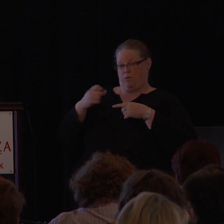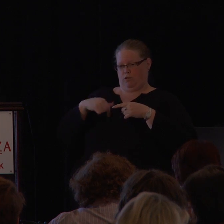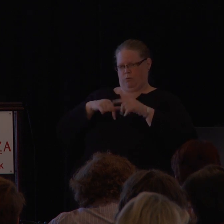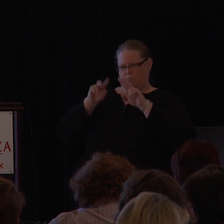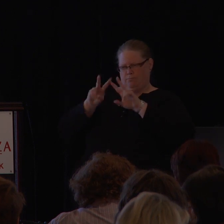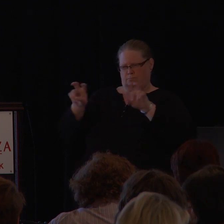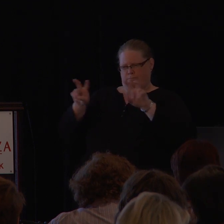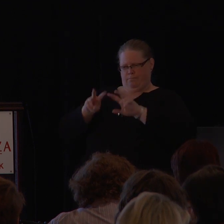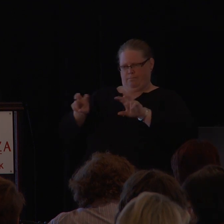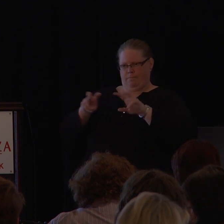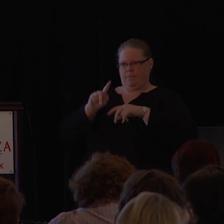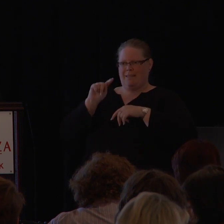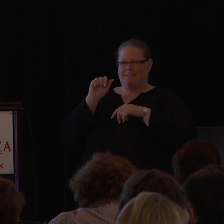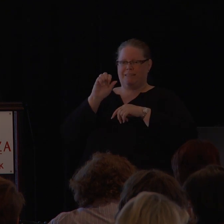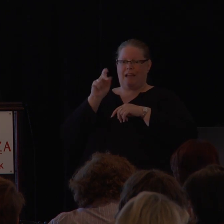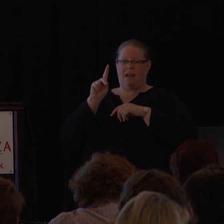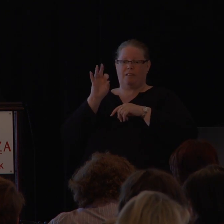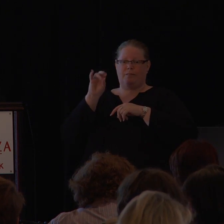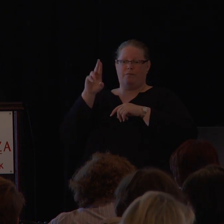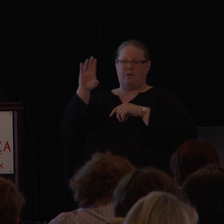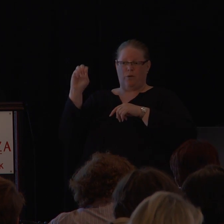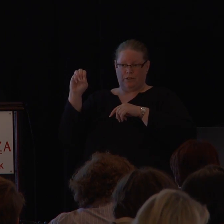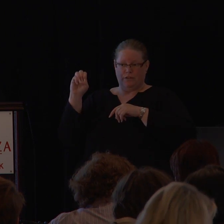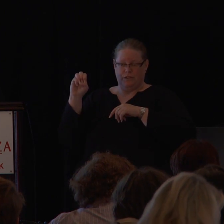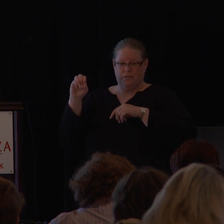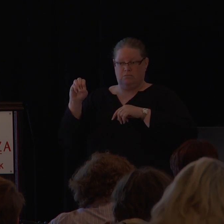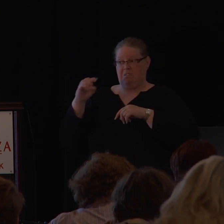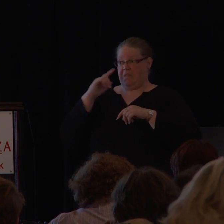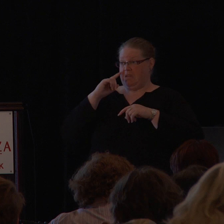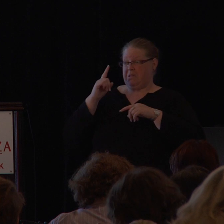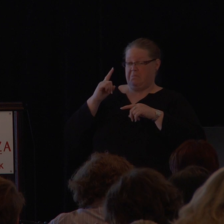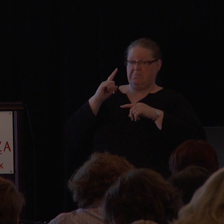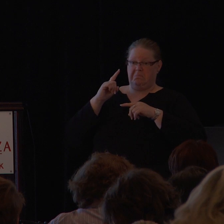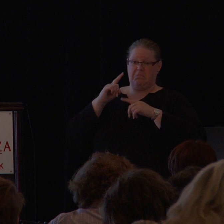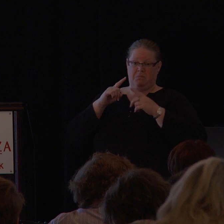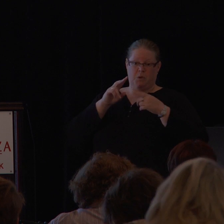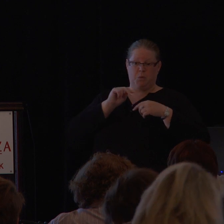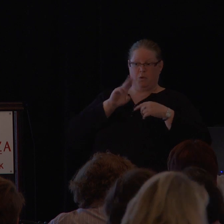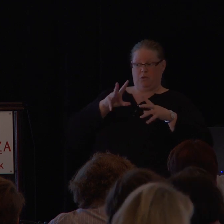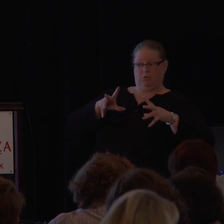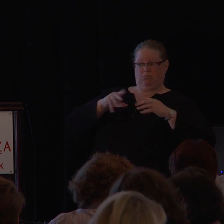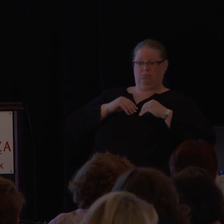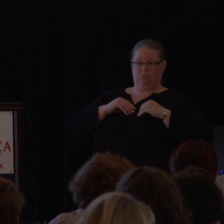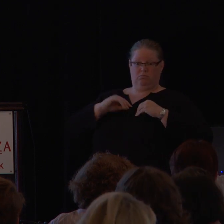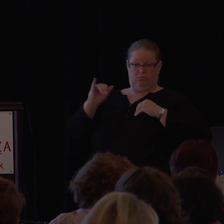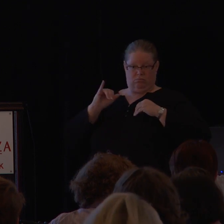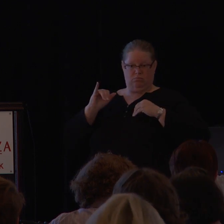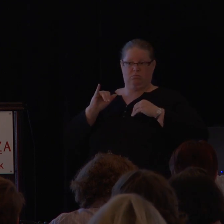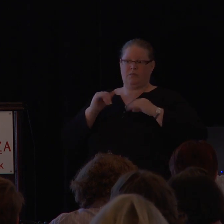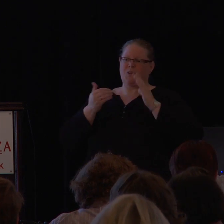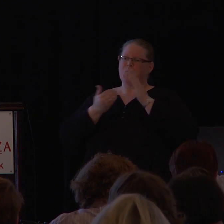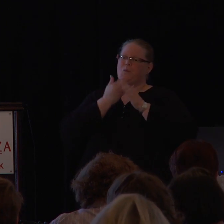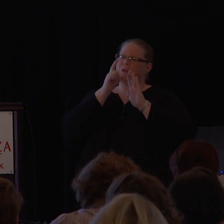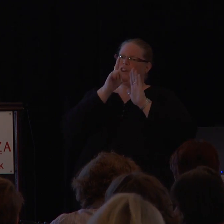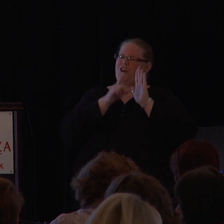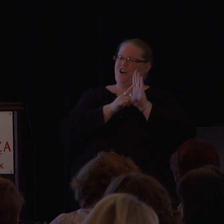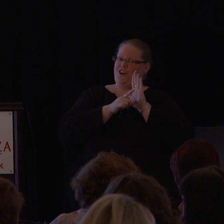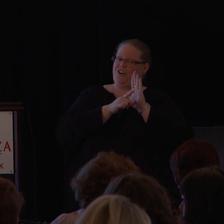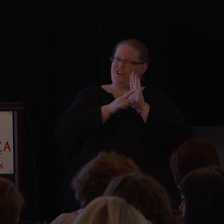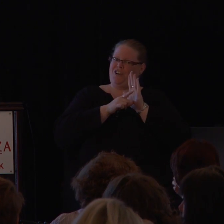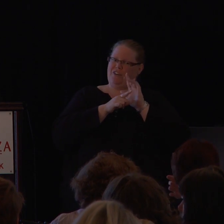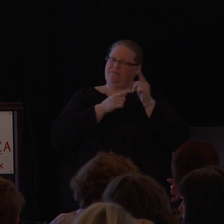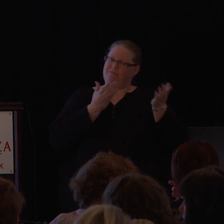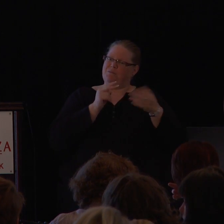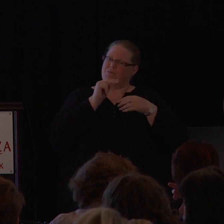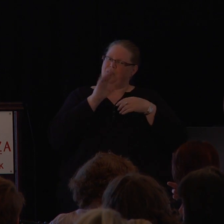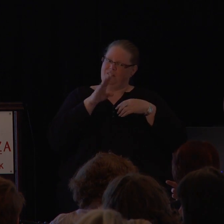which has been, I think, pretty well received in New Brunswick as well, because their new legislation, in fact, better reflects at the